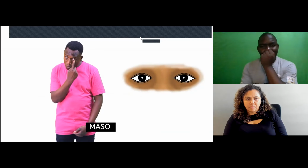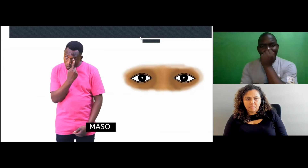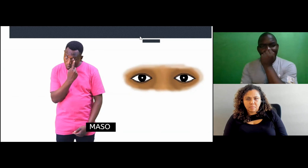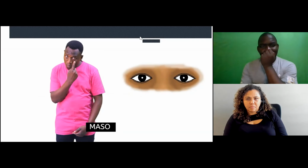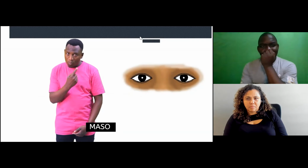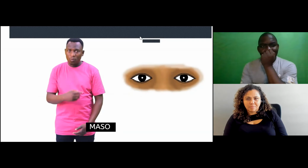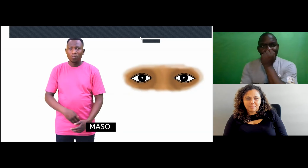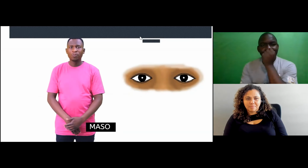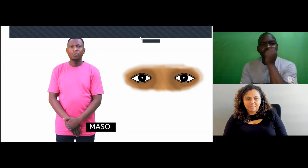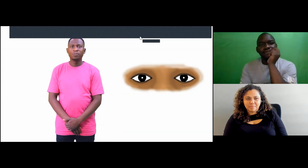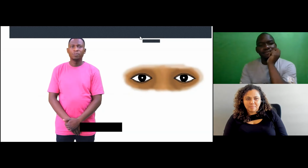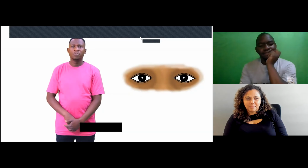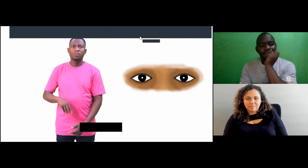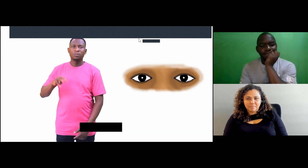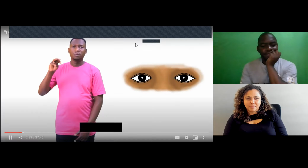maso